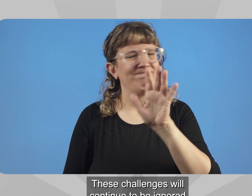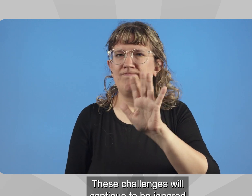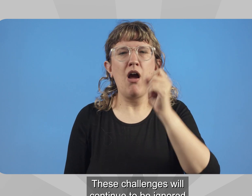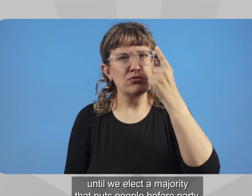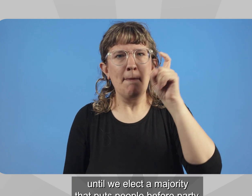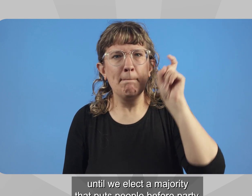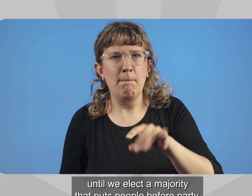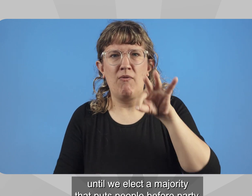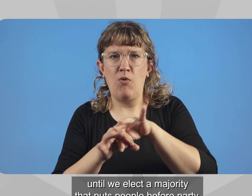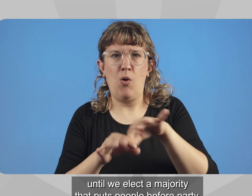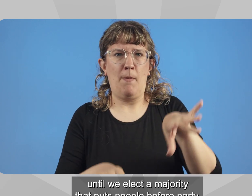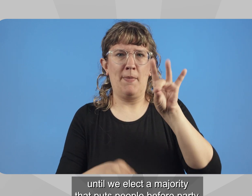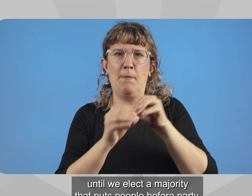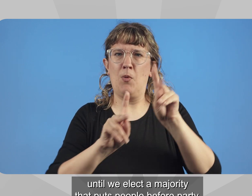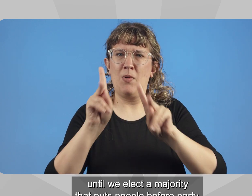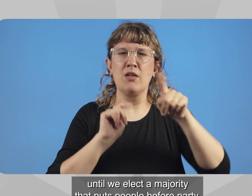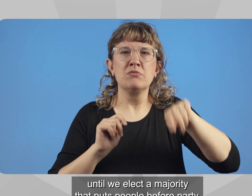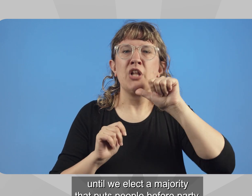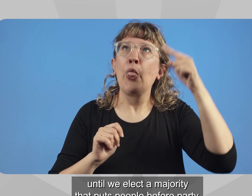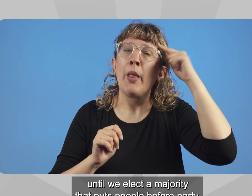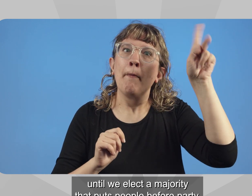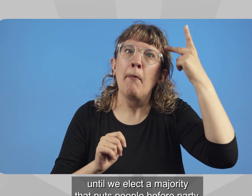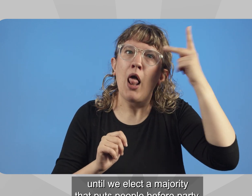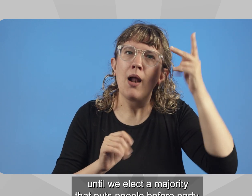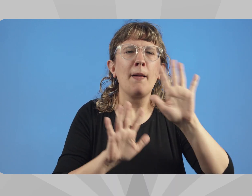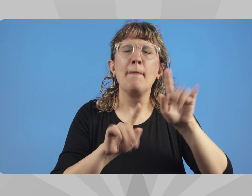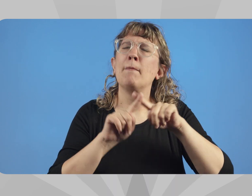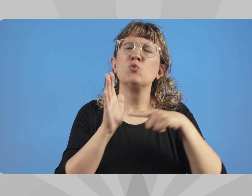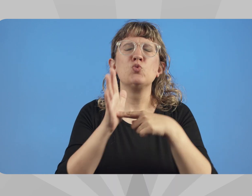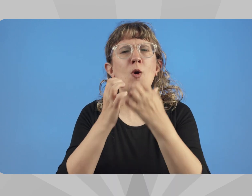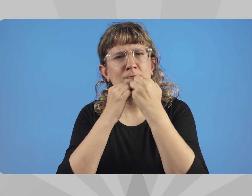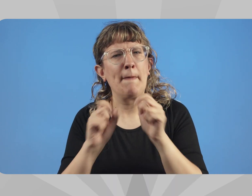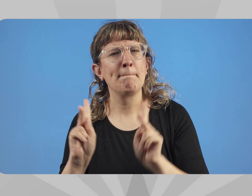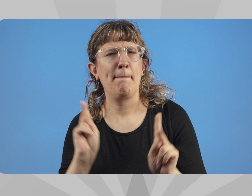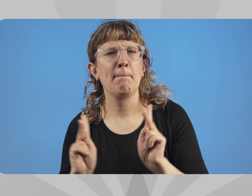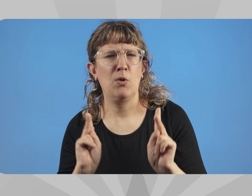to be ignored until we elect a majority that puts people before party.